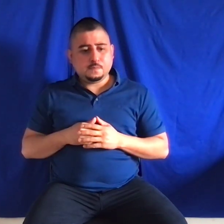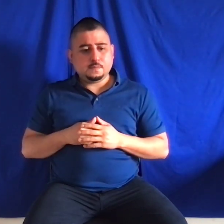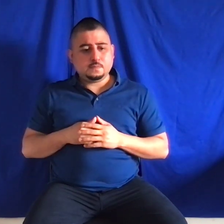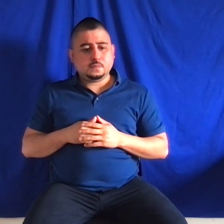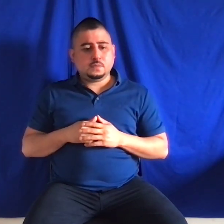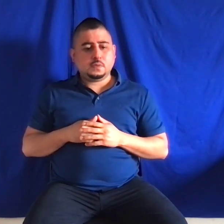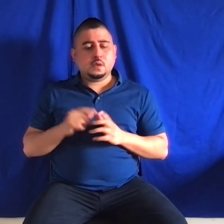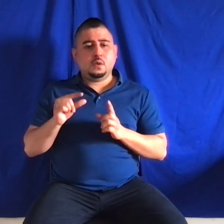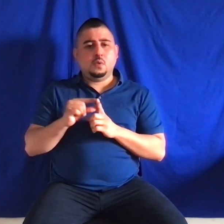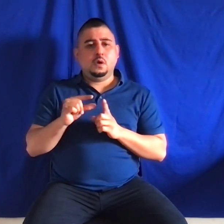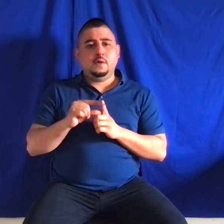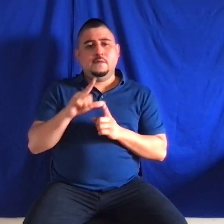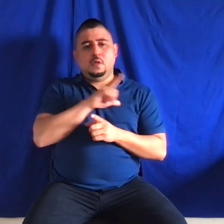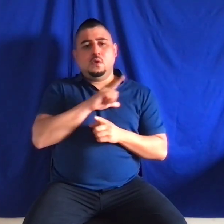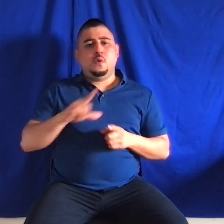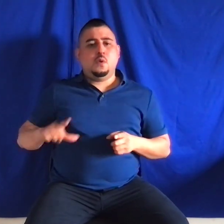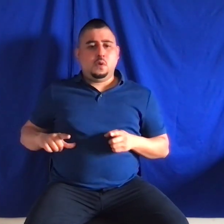The word of the Lord.